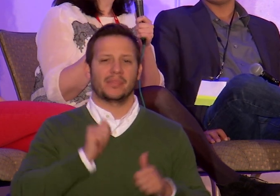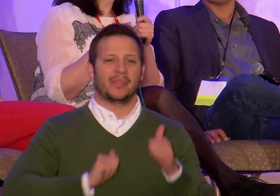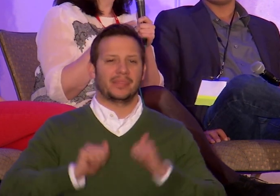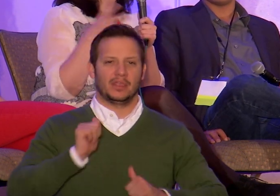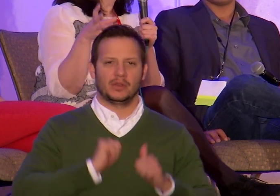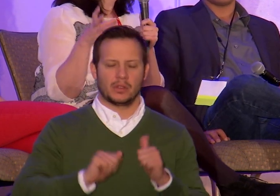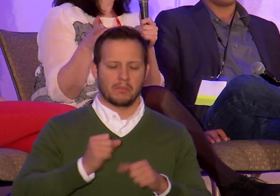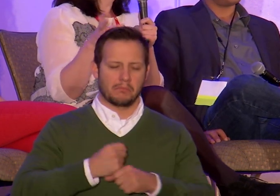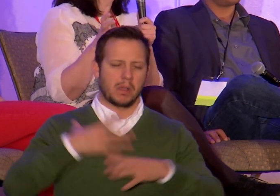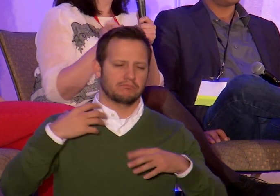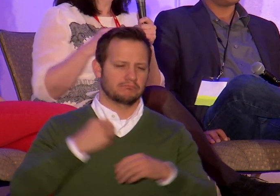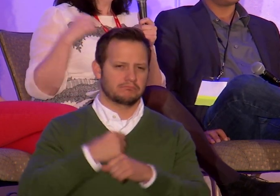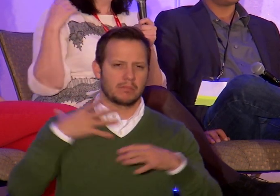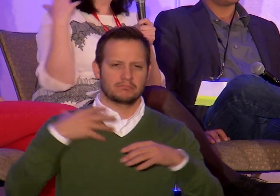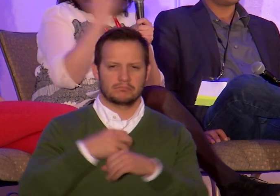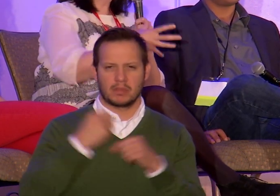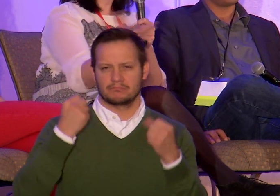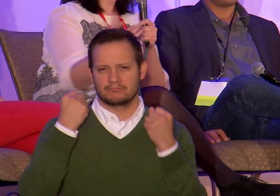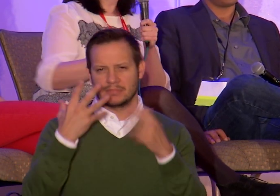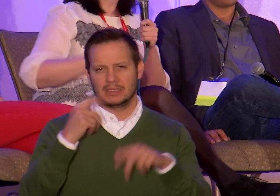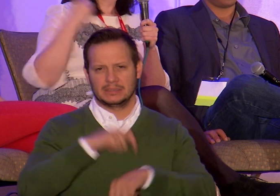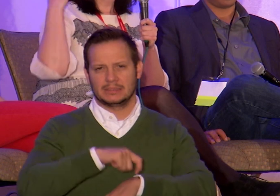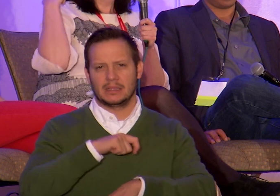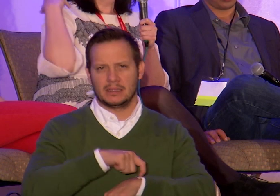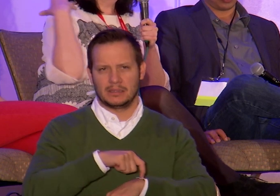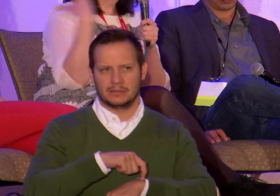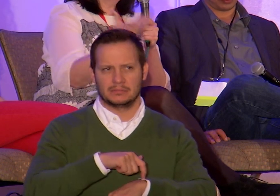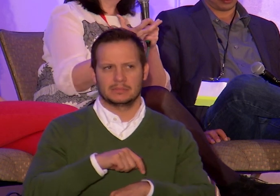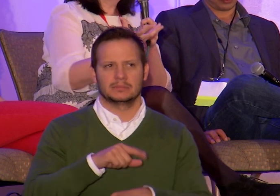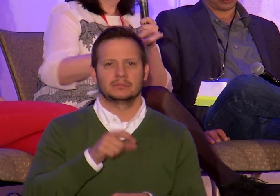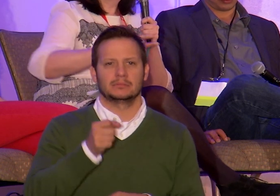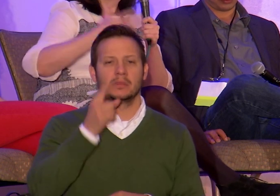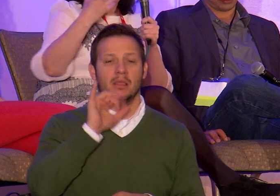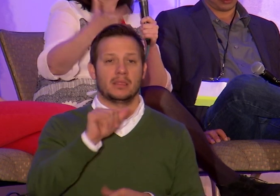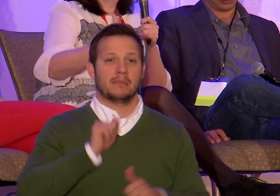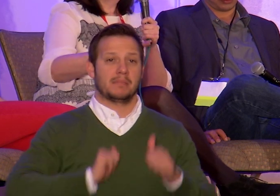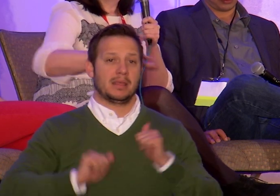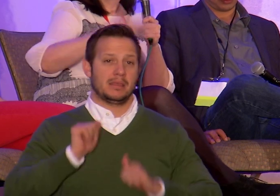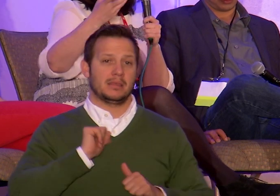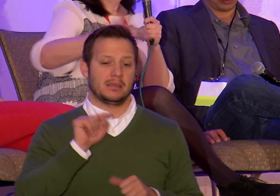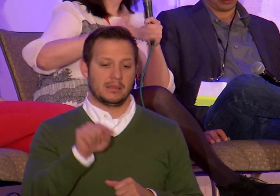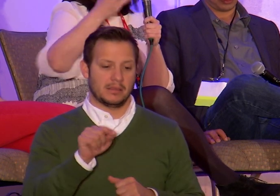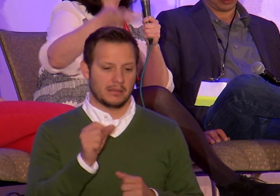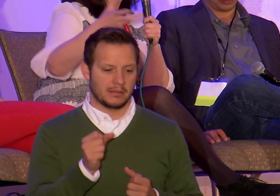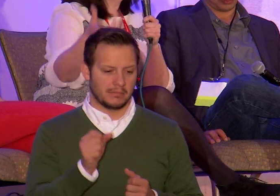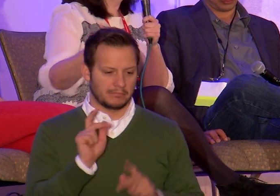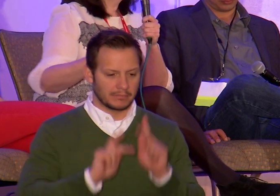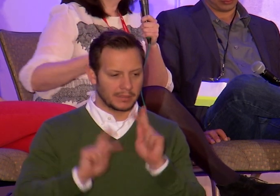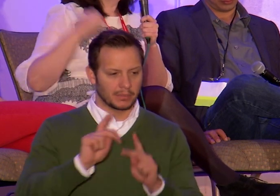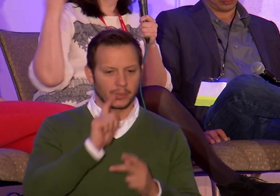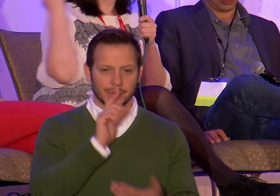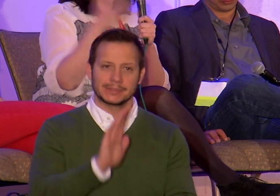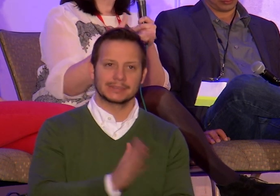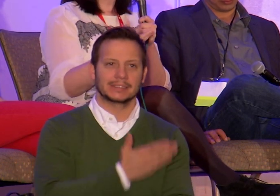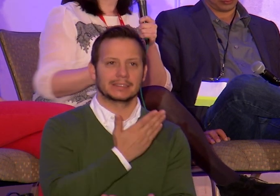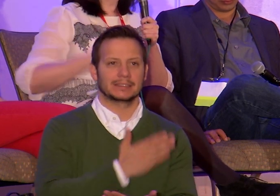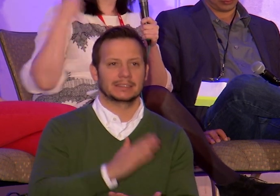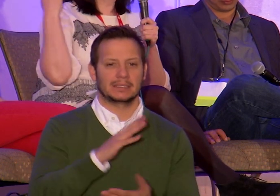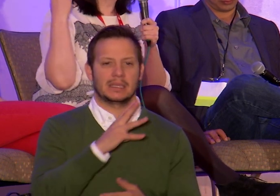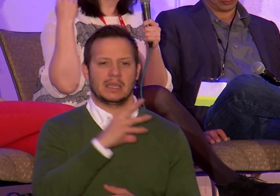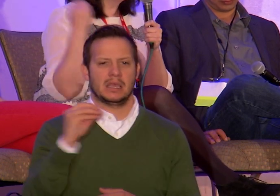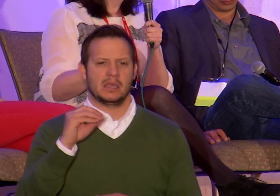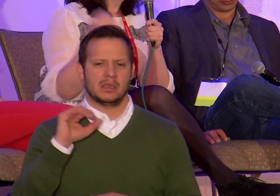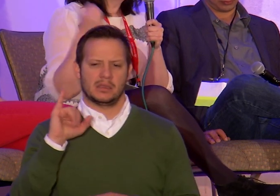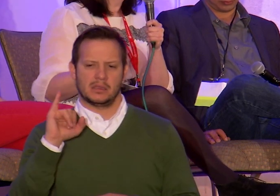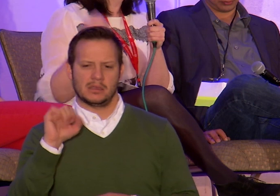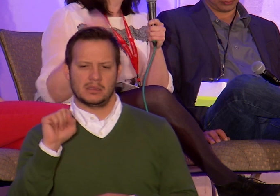of times by Islamists. And in this play, there are people who are singing, and the Islamists come and